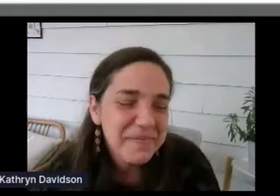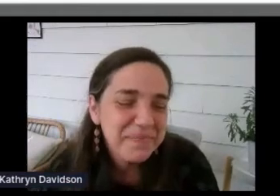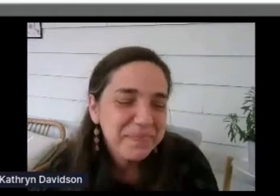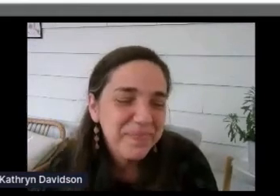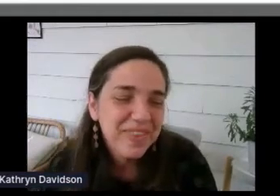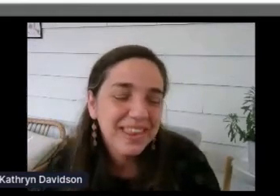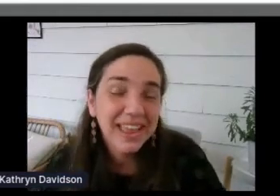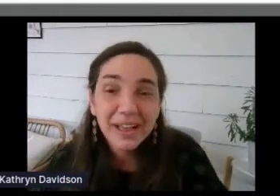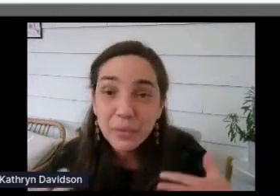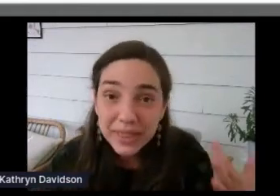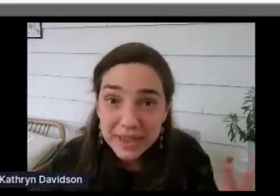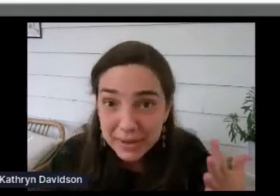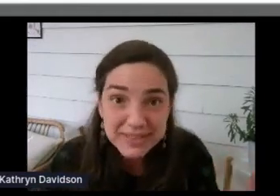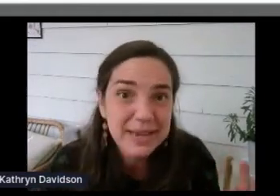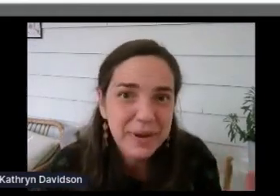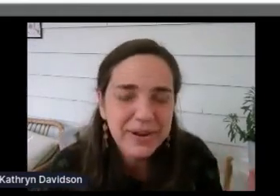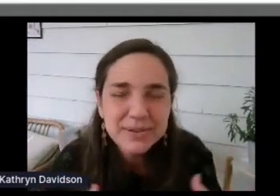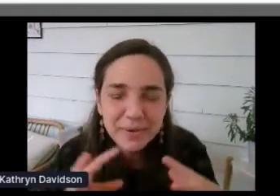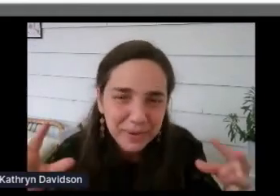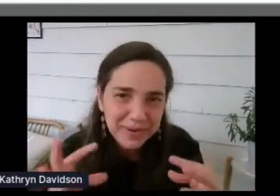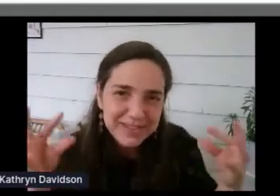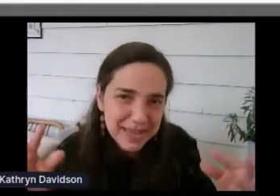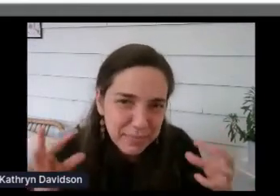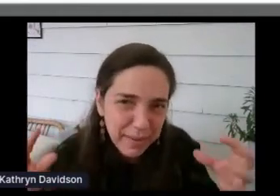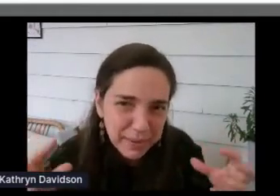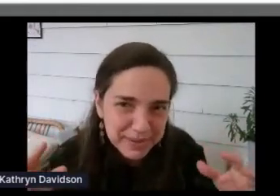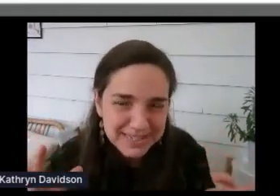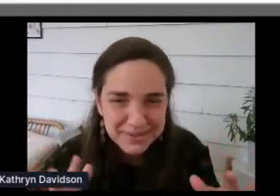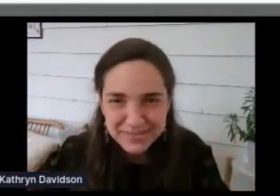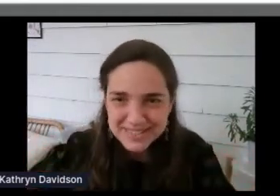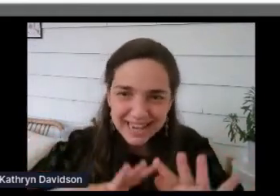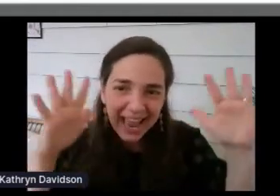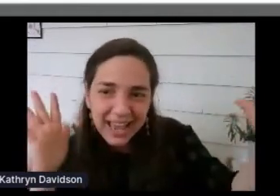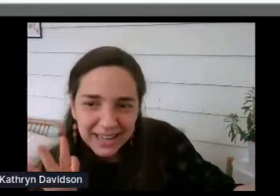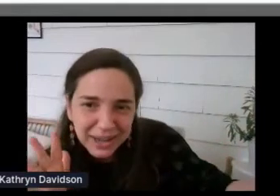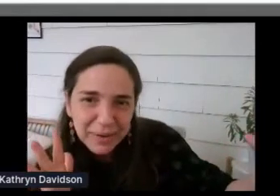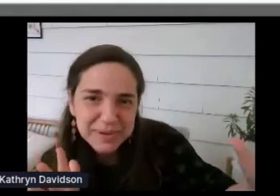is we can think about the same way, right? So we have the same problem, which is